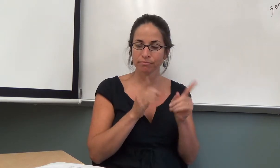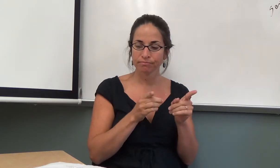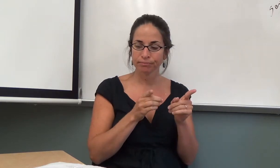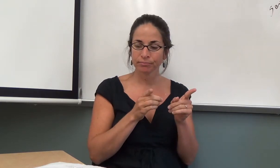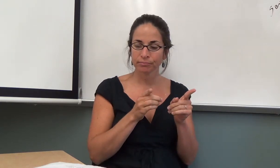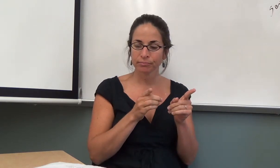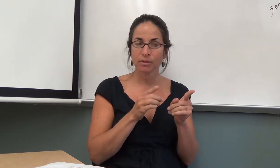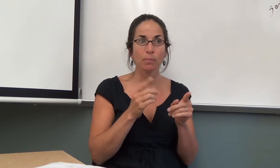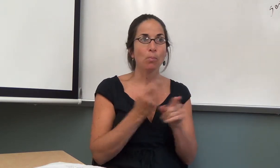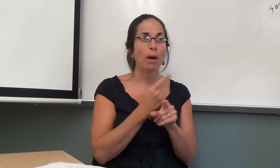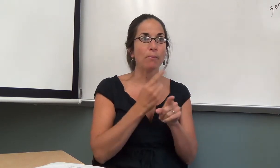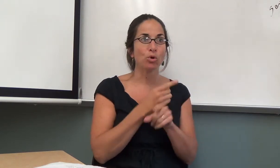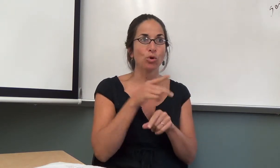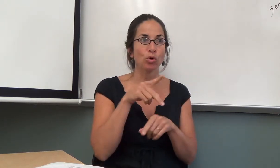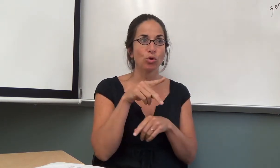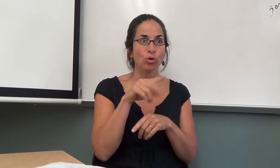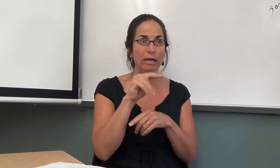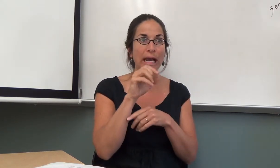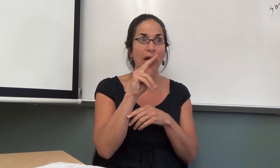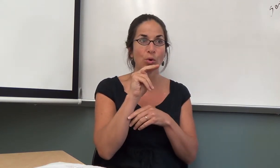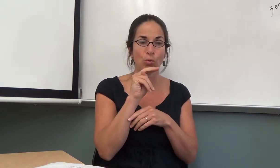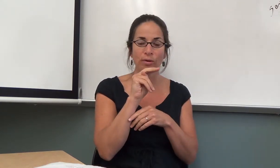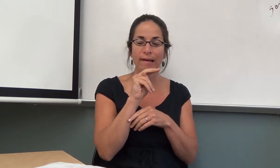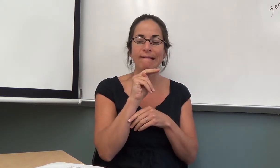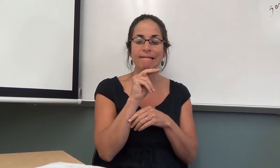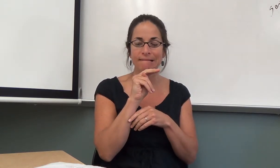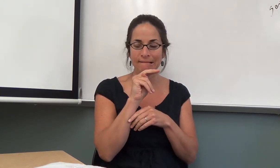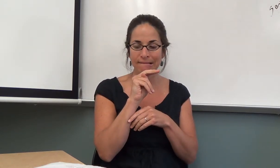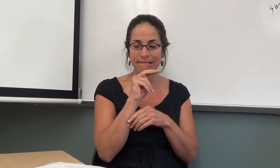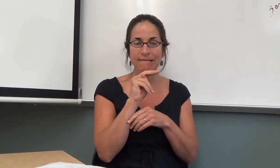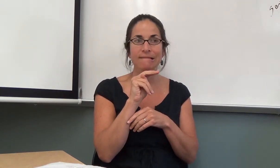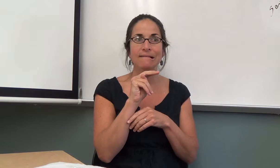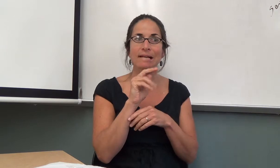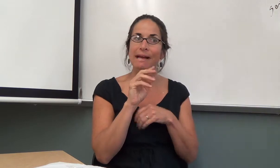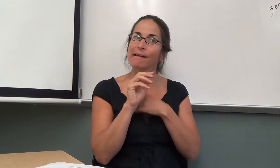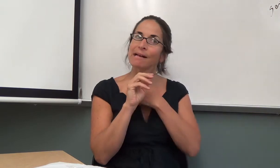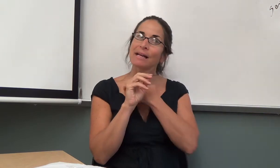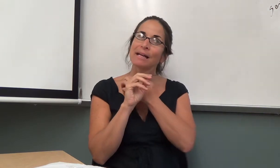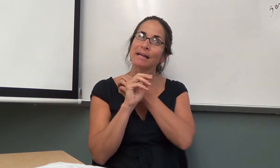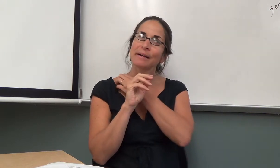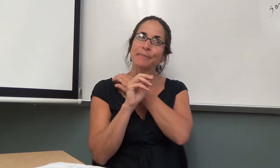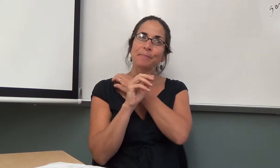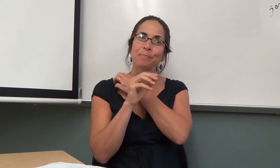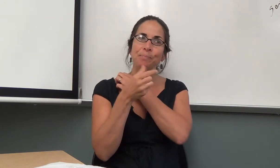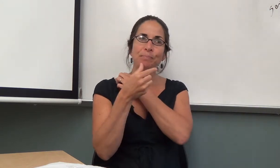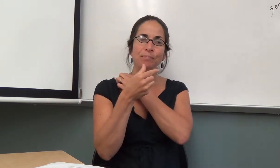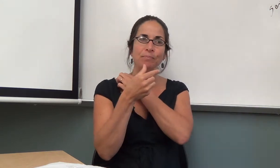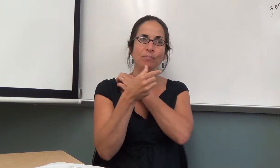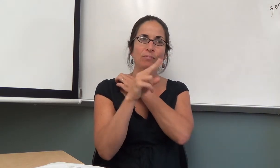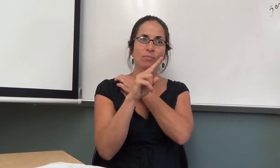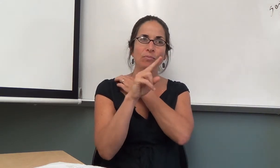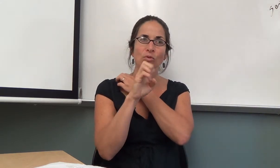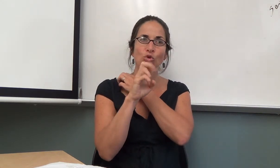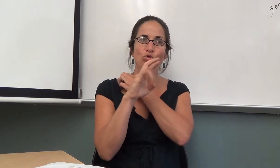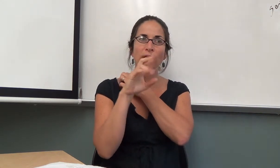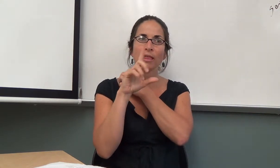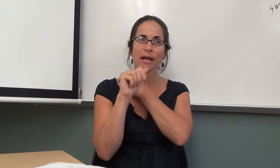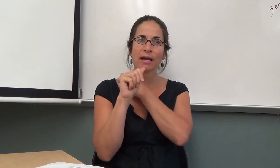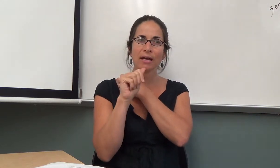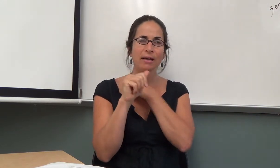proper noun. Okay, you're on the right track, but we're talking about, what about gorilla? Is that part of the proper noun in this case, or is that